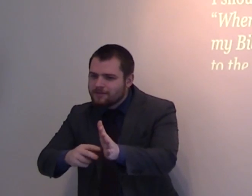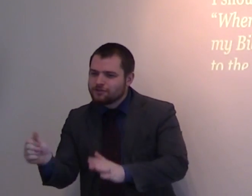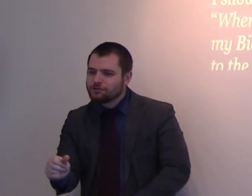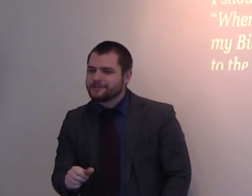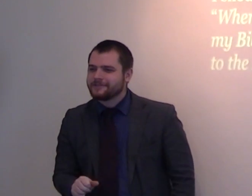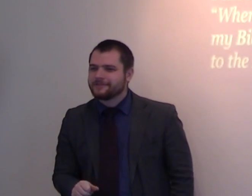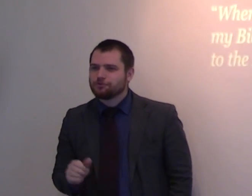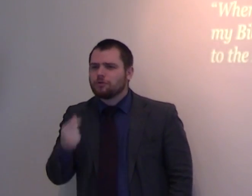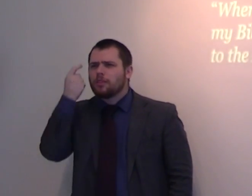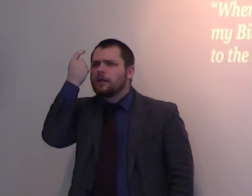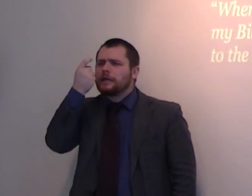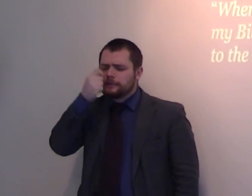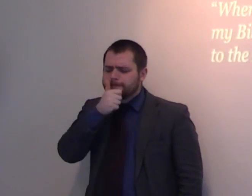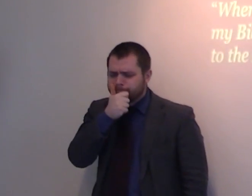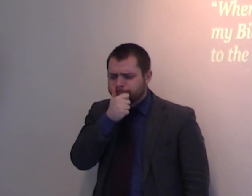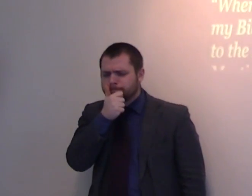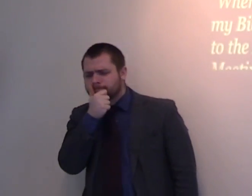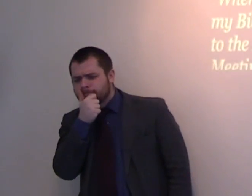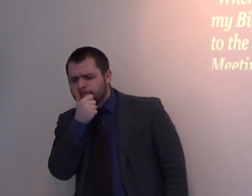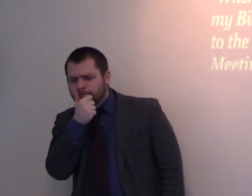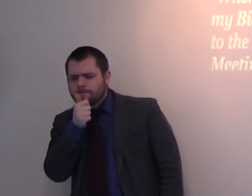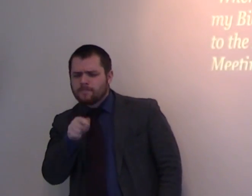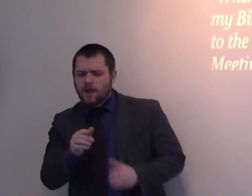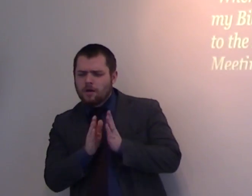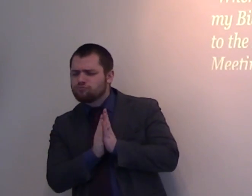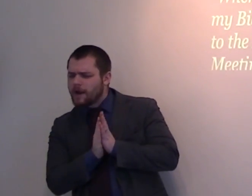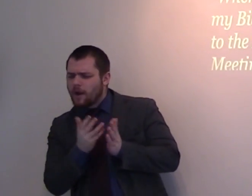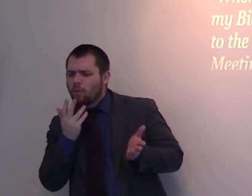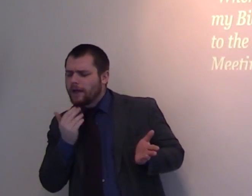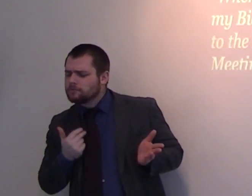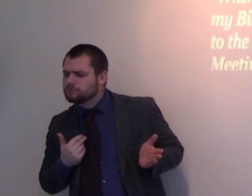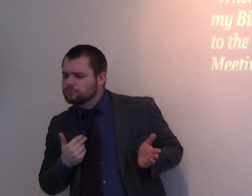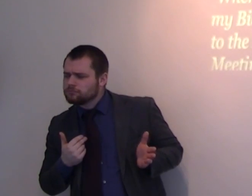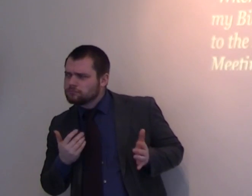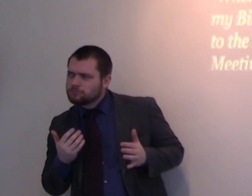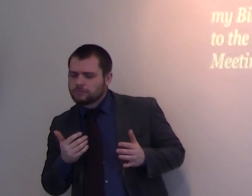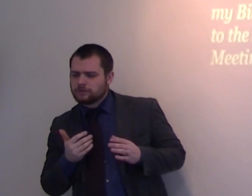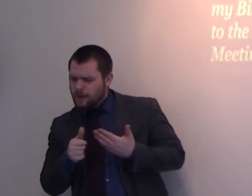I should think, quote, "When will I pray? When will I read my